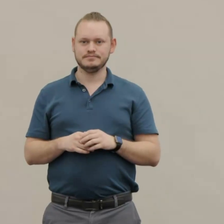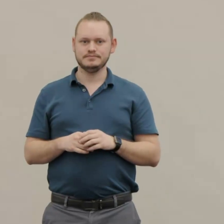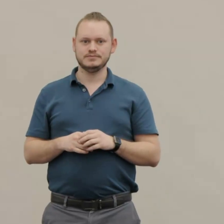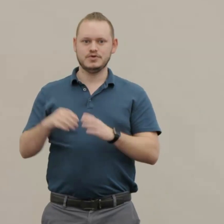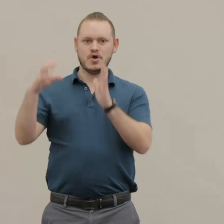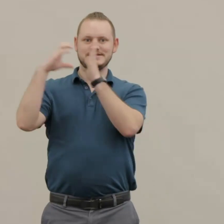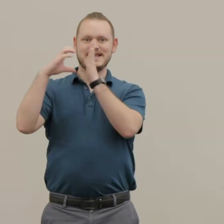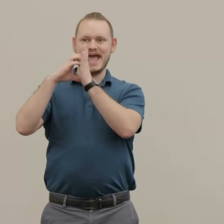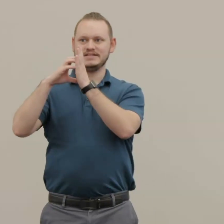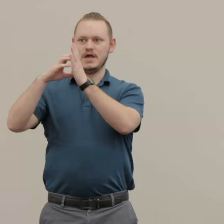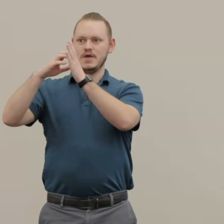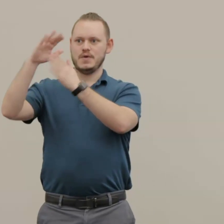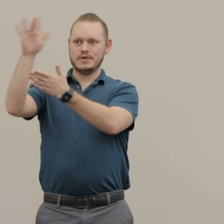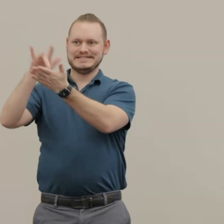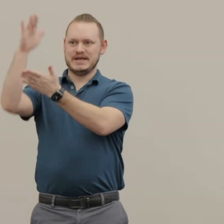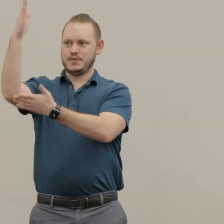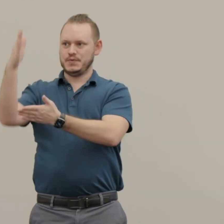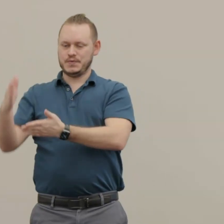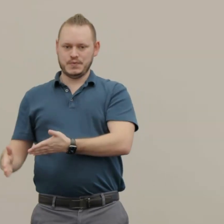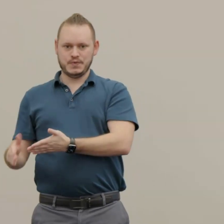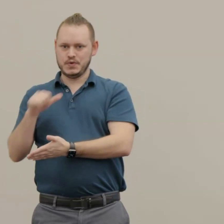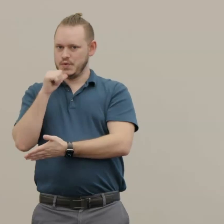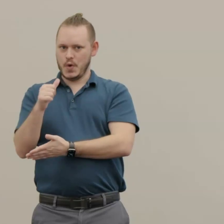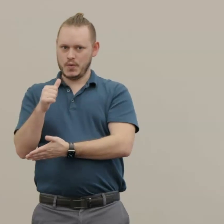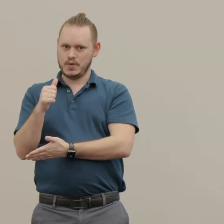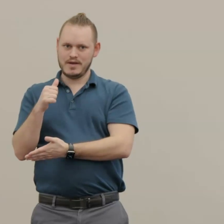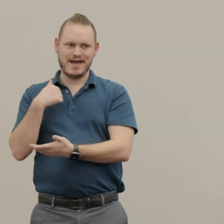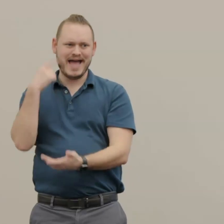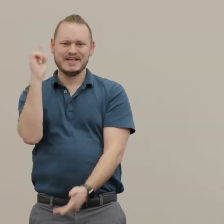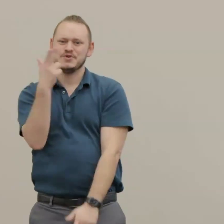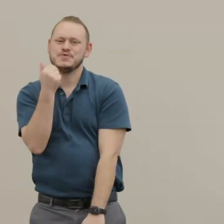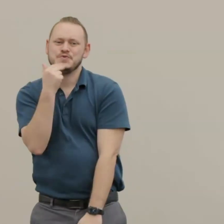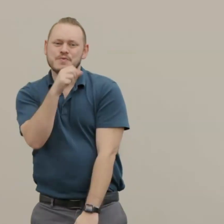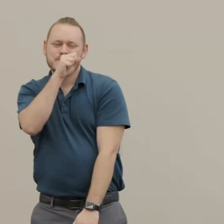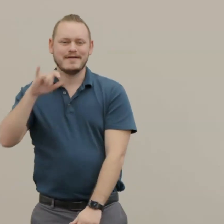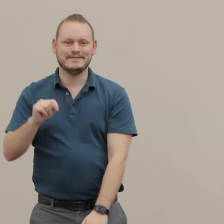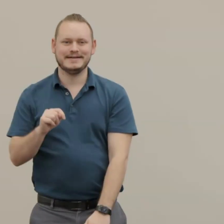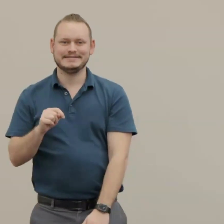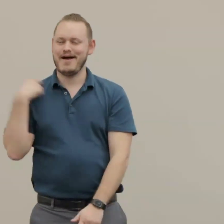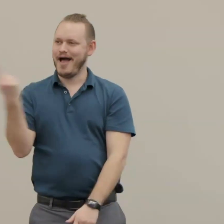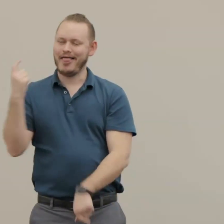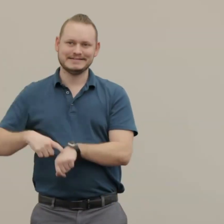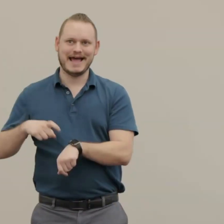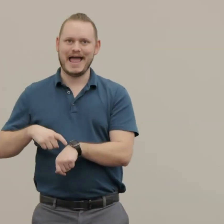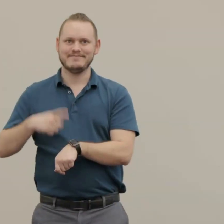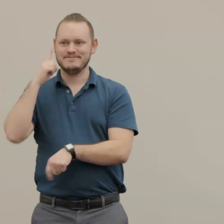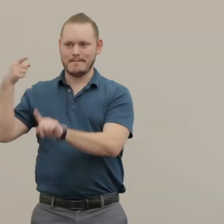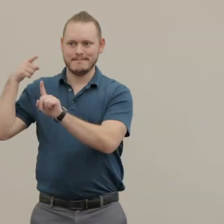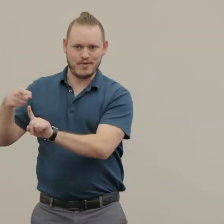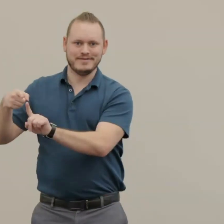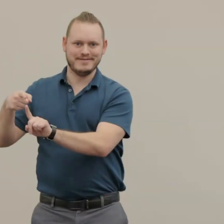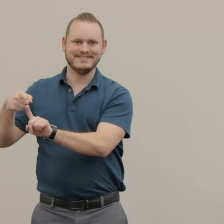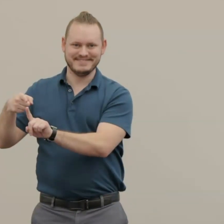I am wicked about centering my text. I think it looks so cute. I do it all the time. I do it to make a